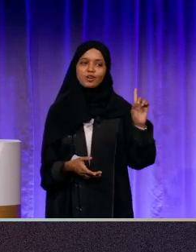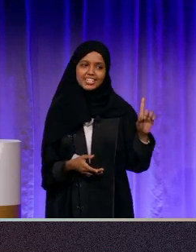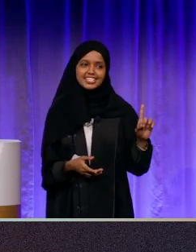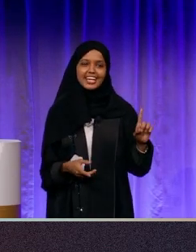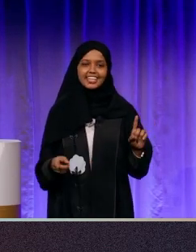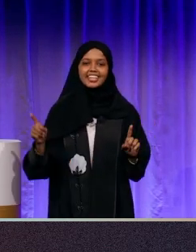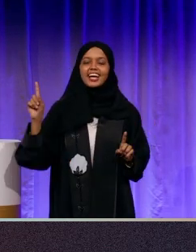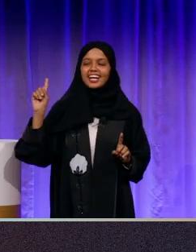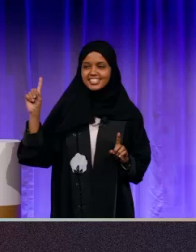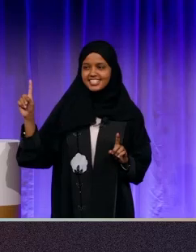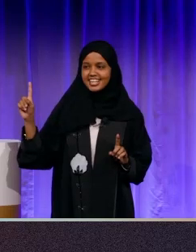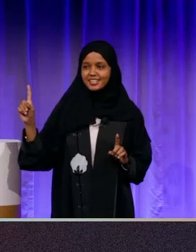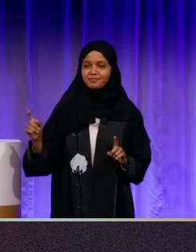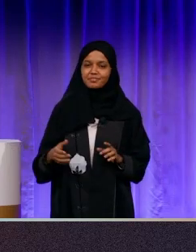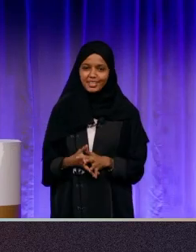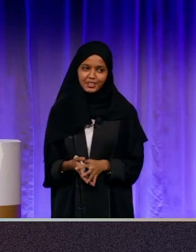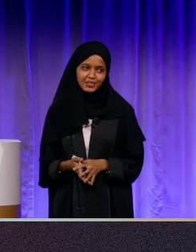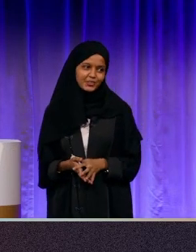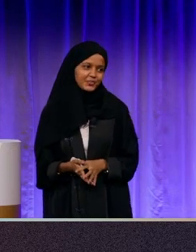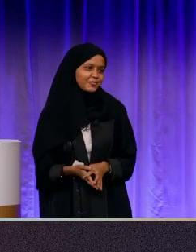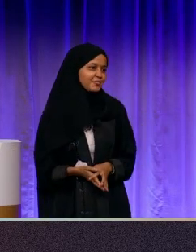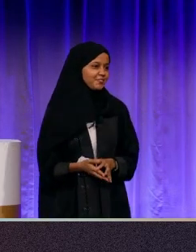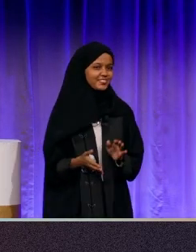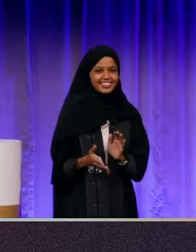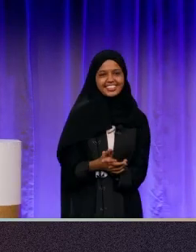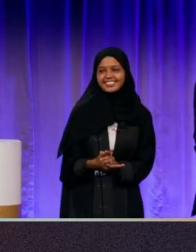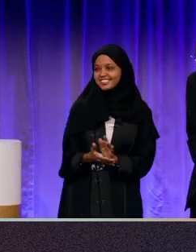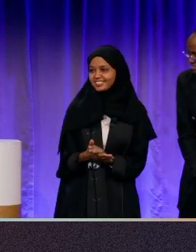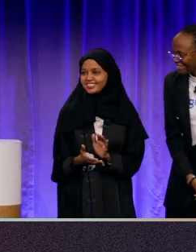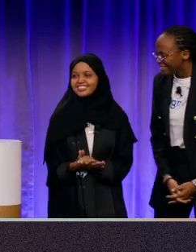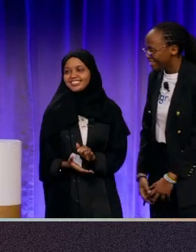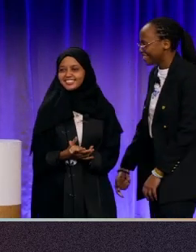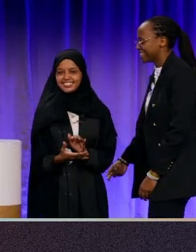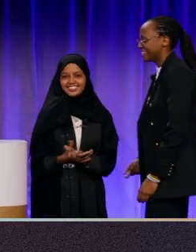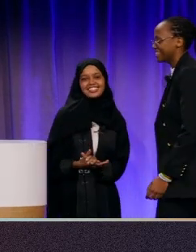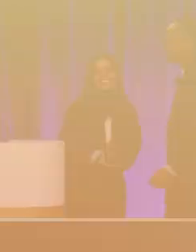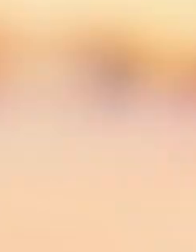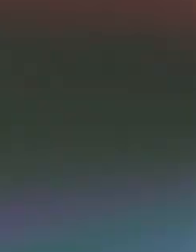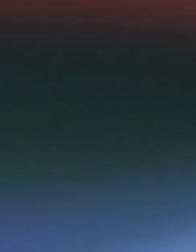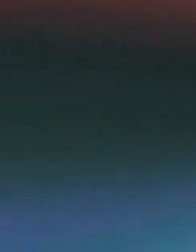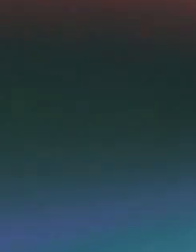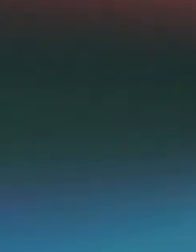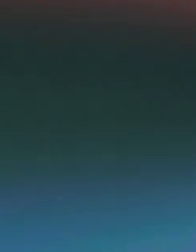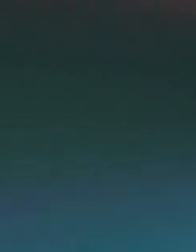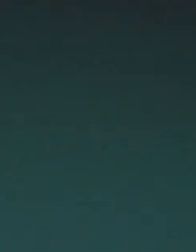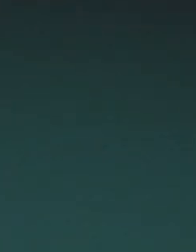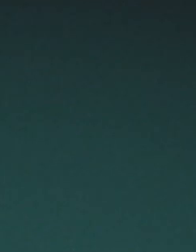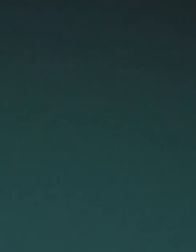inclusive, one sign at a time. Thank you. Thank you. Thank you.